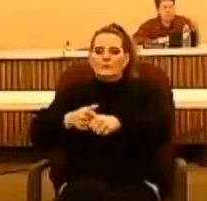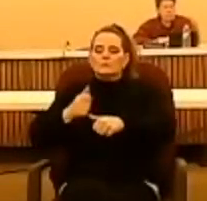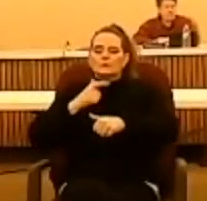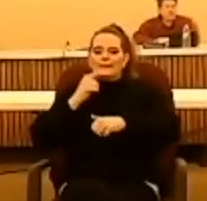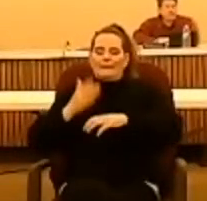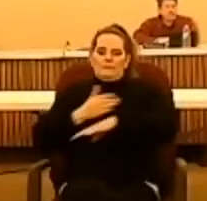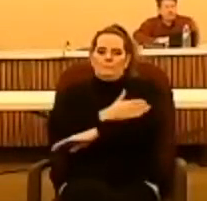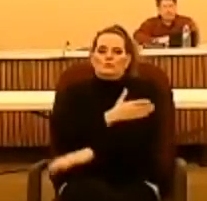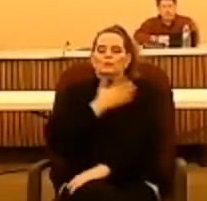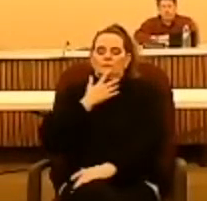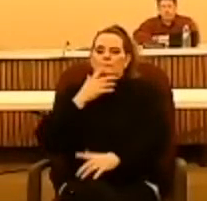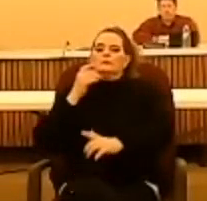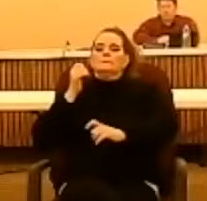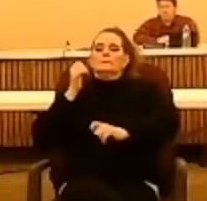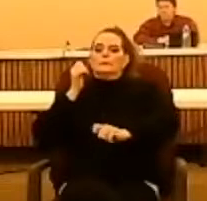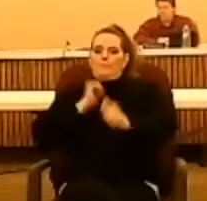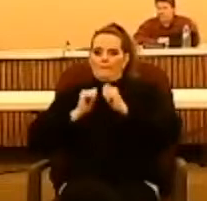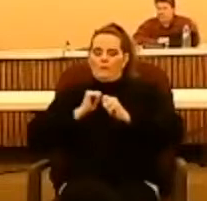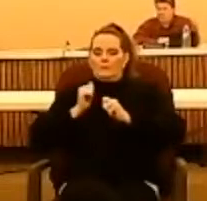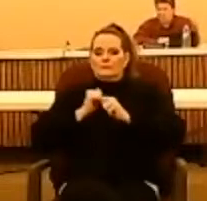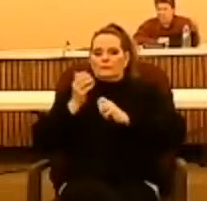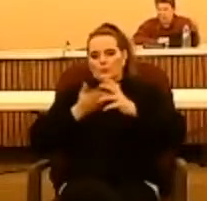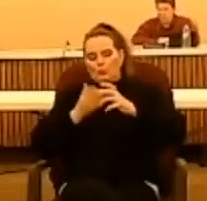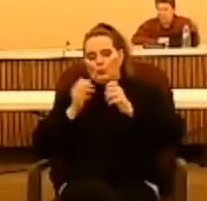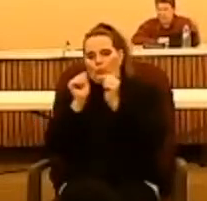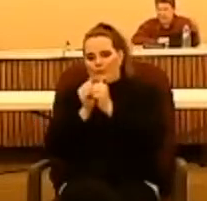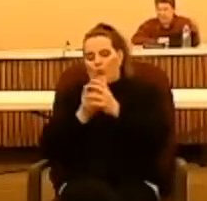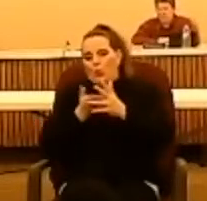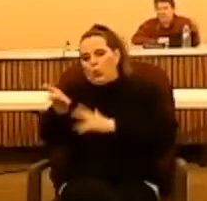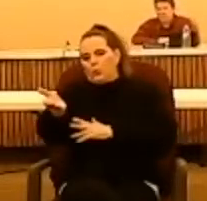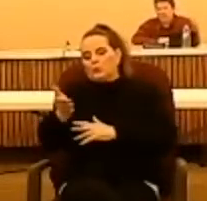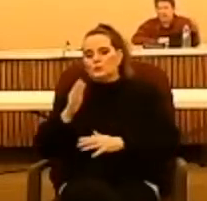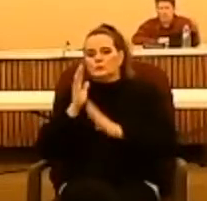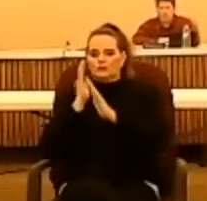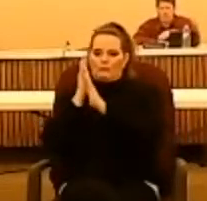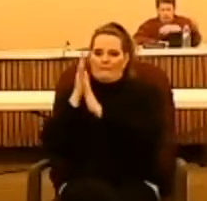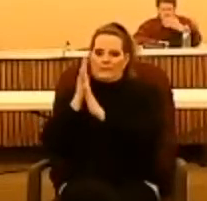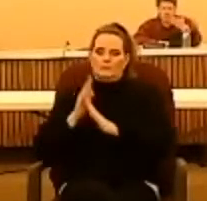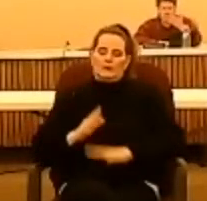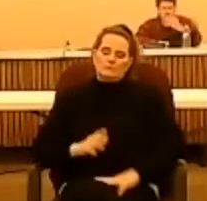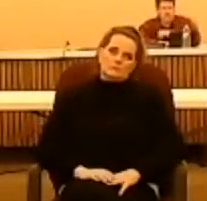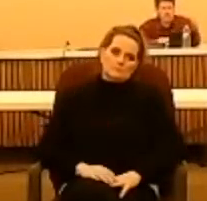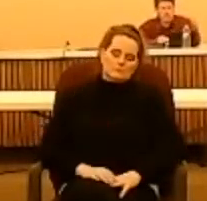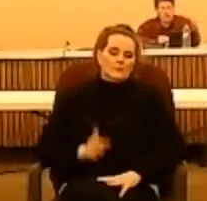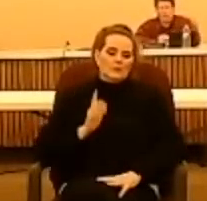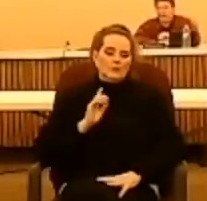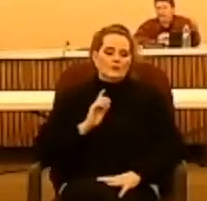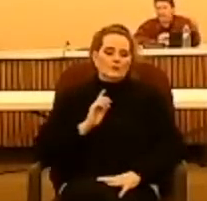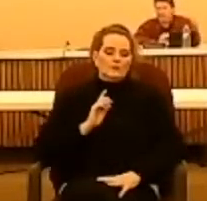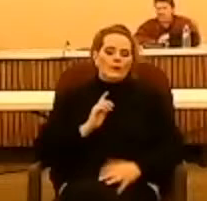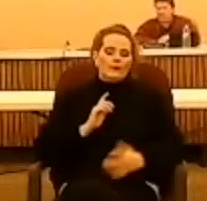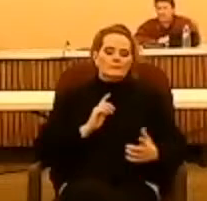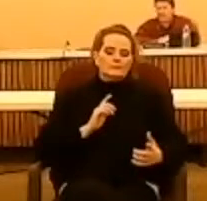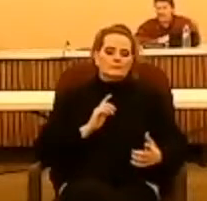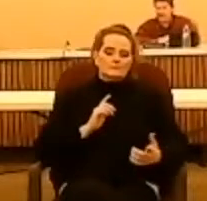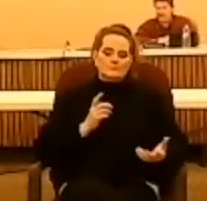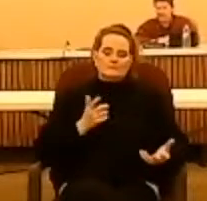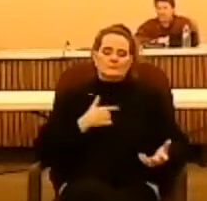traffic. So we were able to find, well, when I say we, they're the traffic